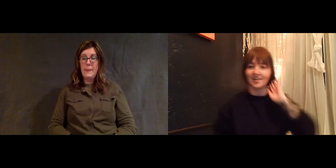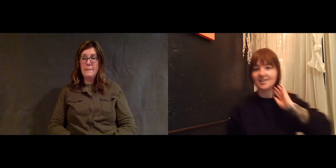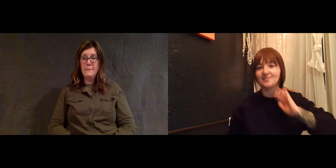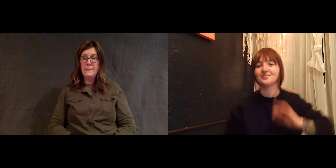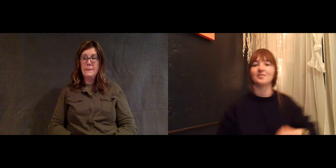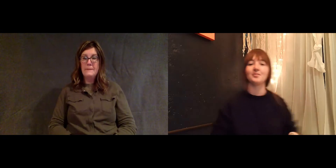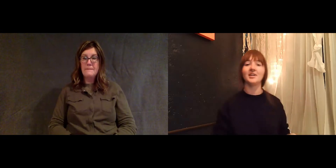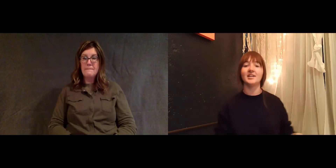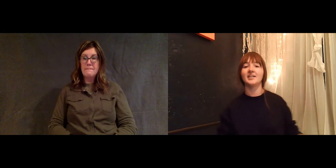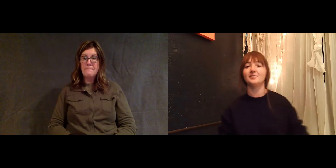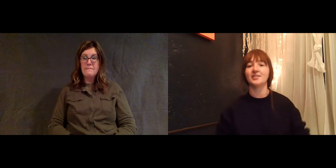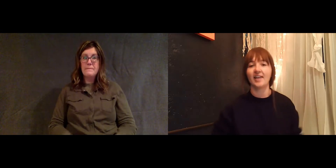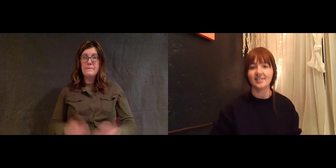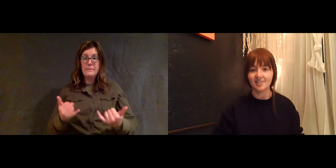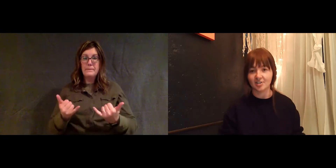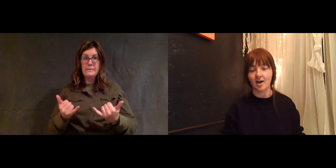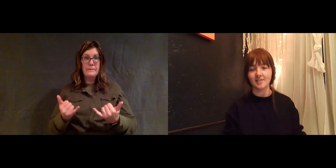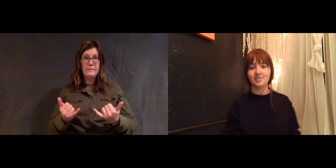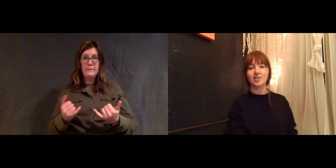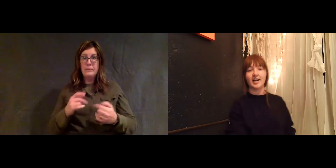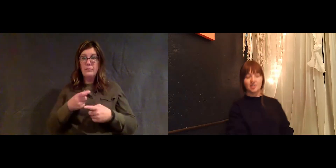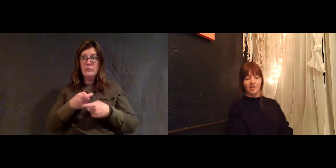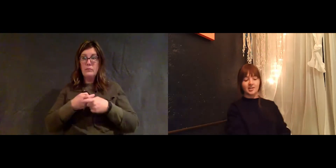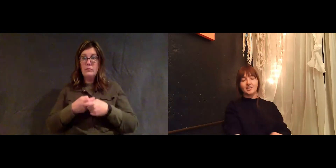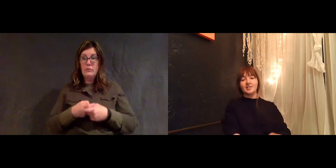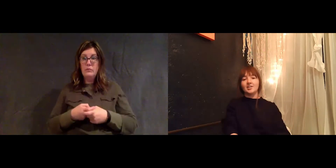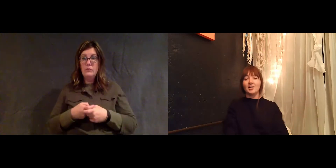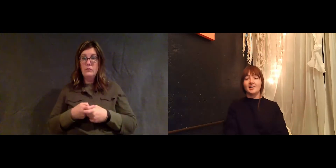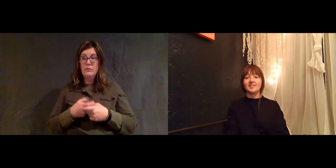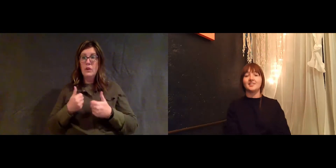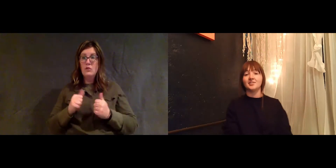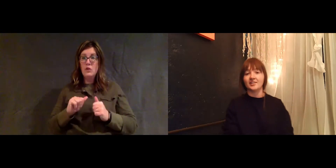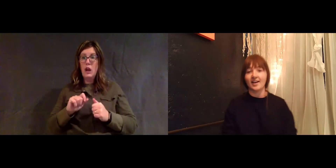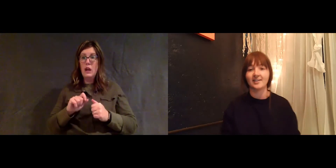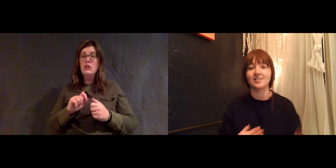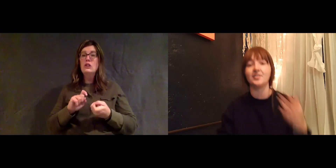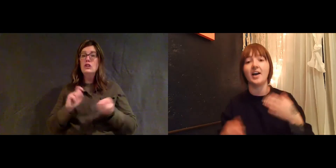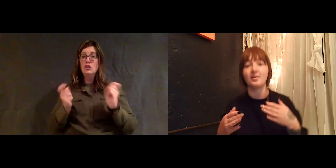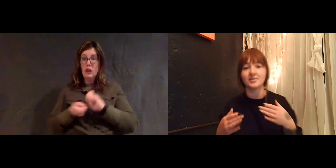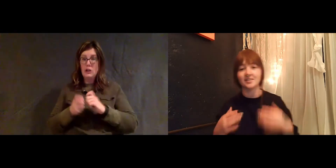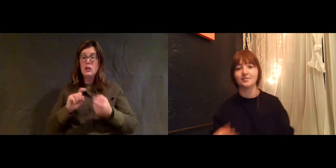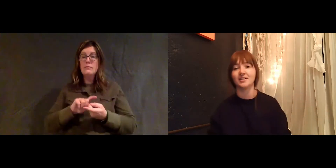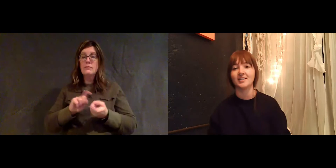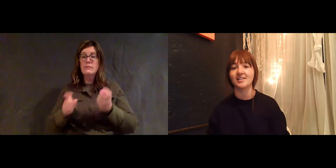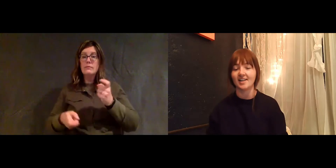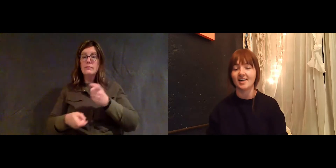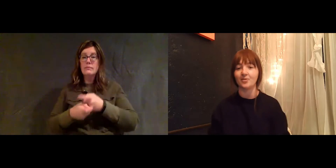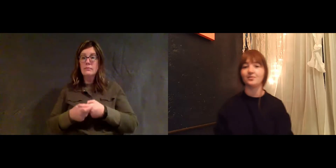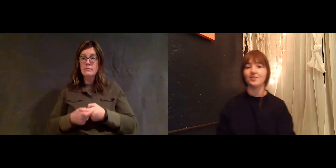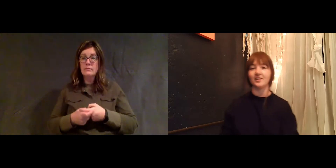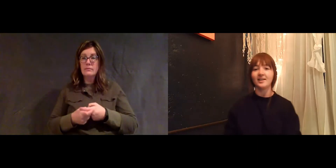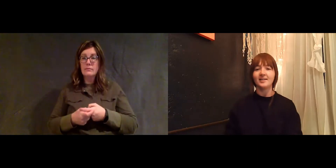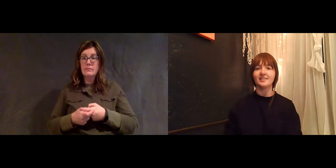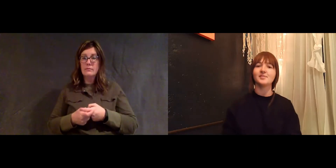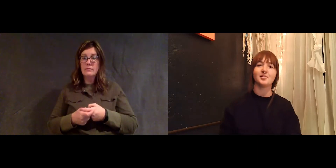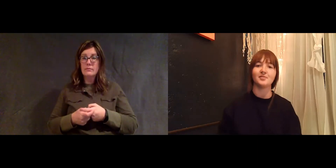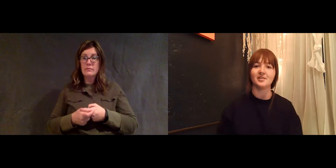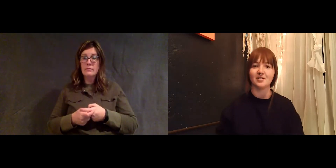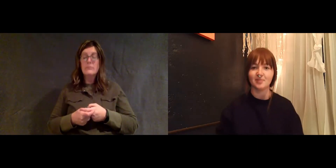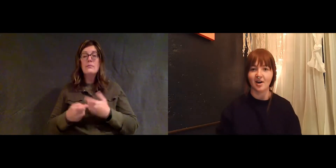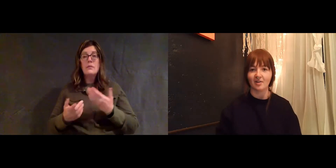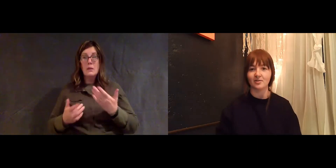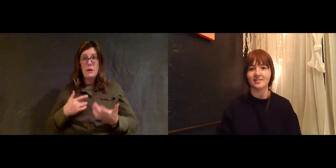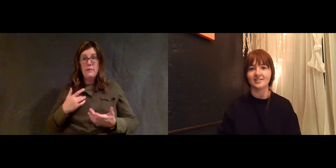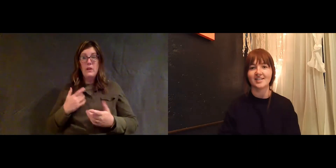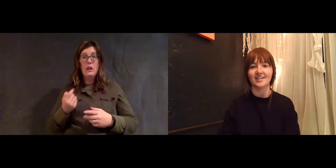nice work. From here, if your legs are crossed, try changing the crossing of your legs. So the opposite foot is now in front. This might feel a